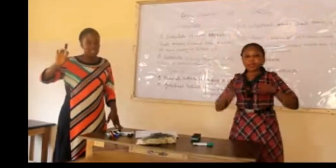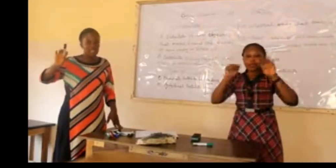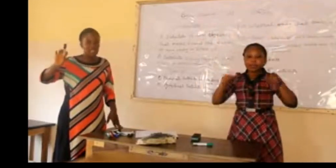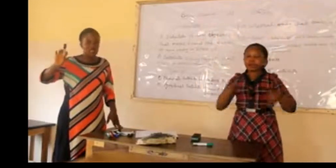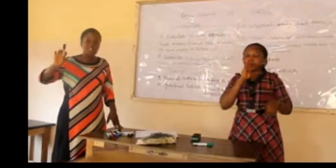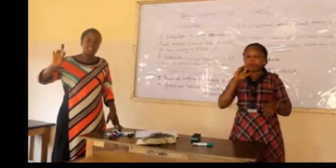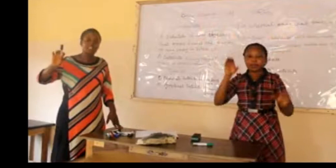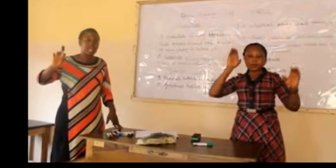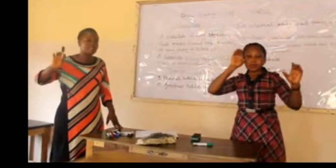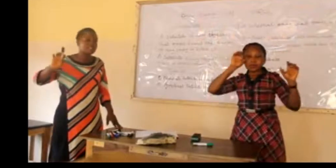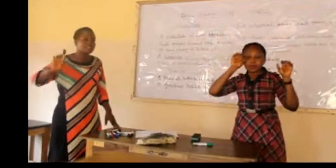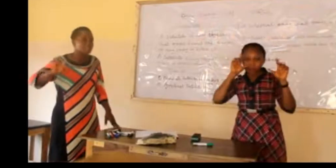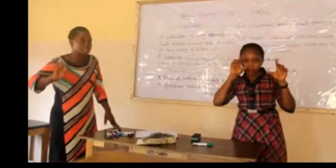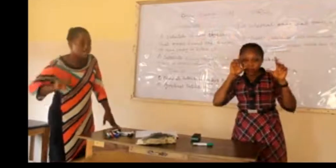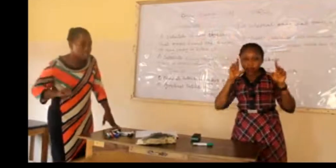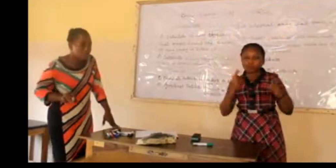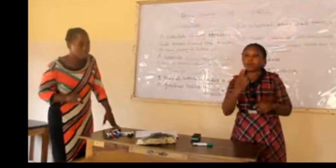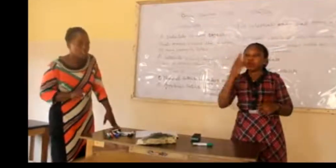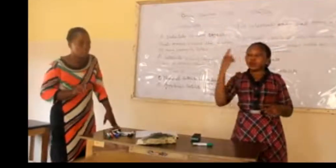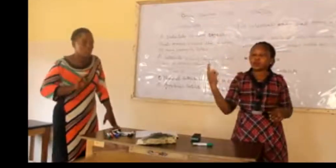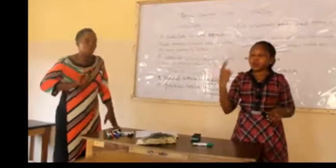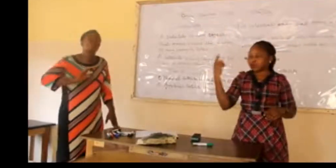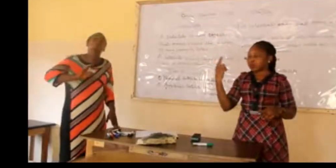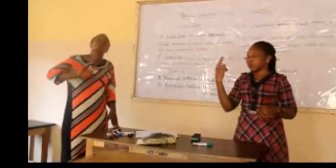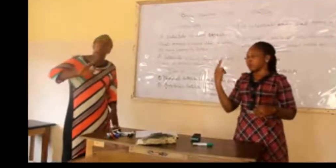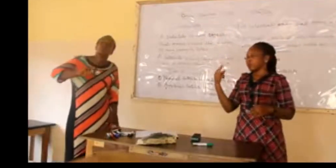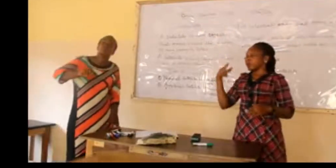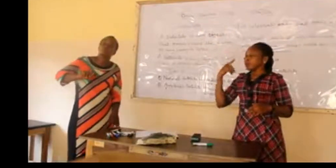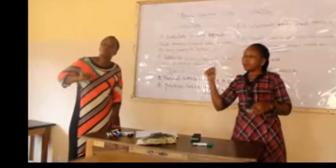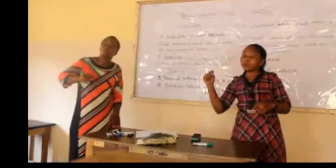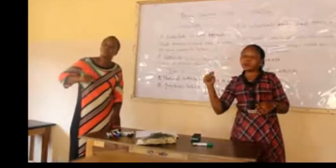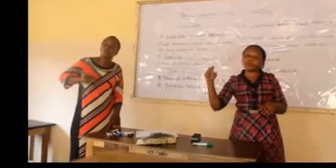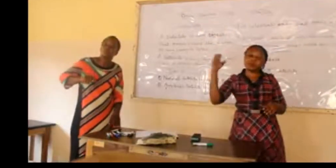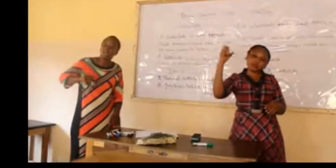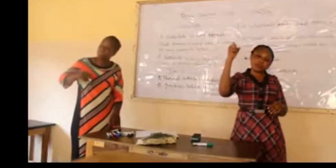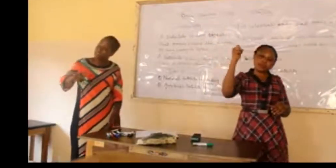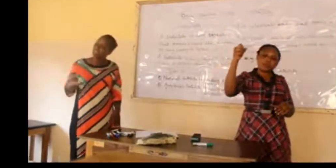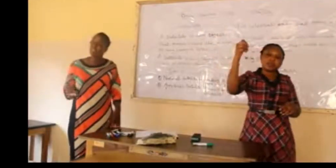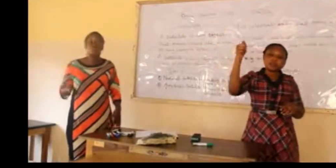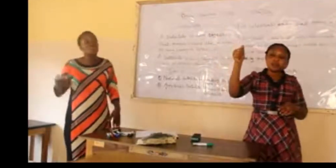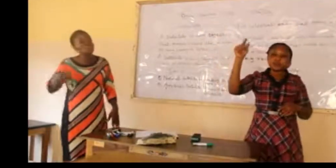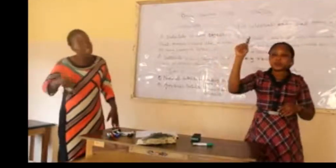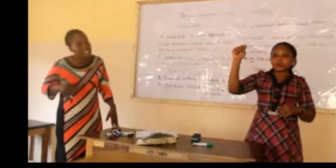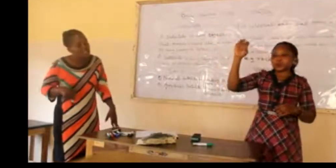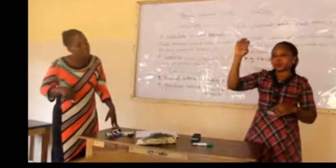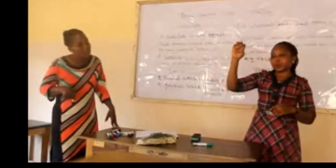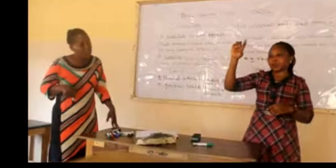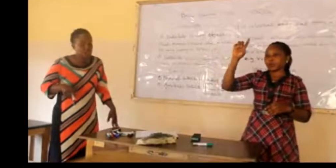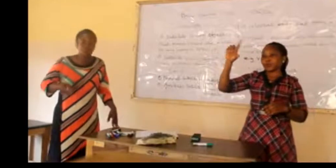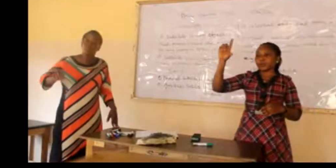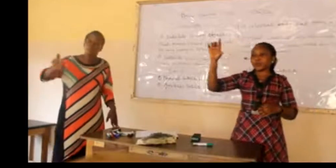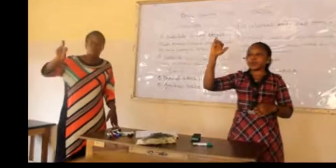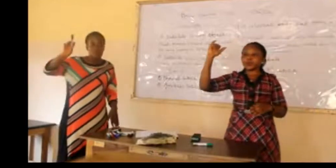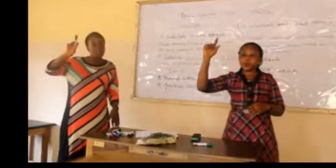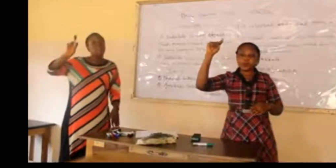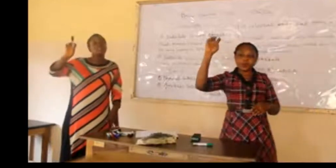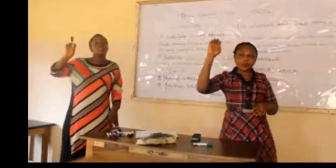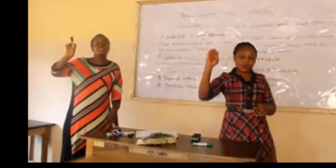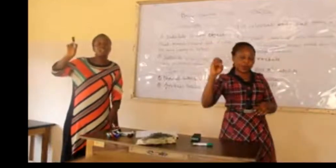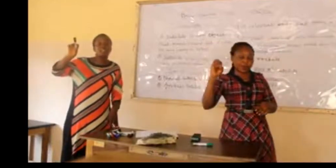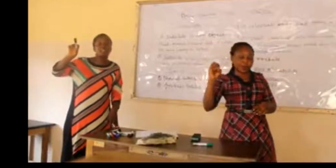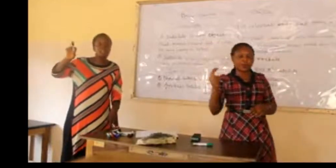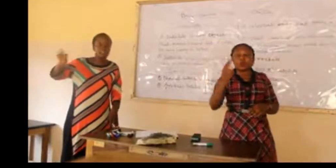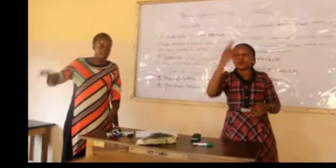The satellite. For instance, the pictures of the moon are taken just on the Earth's surface using what?